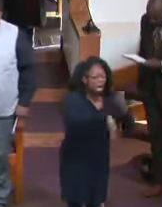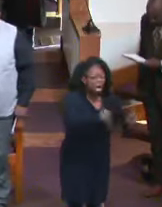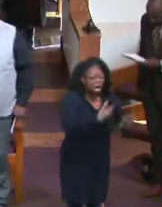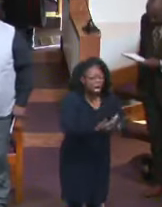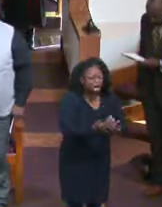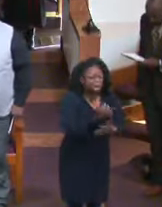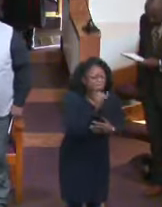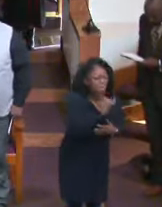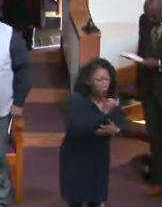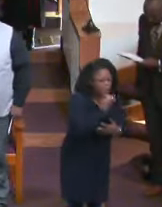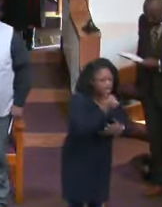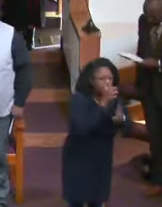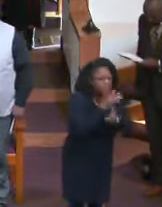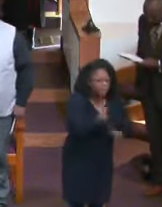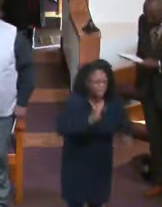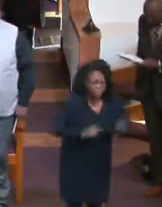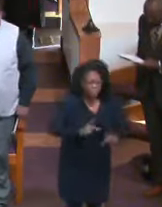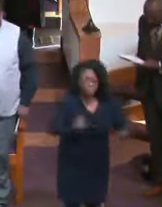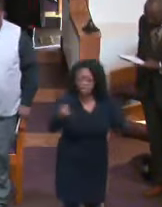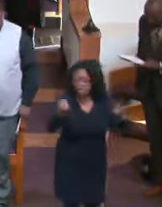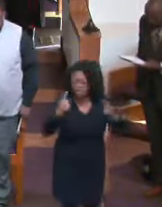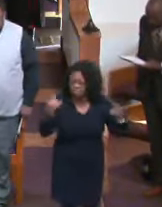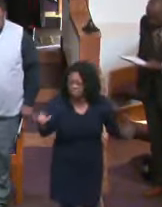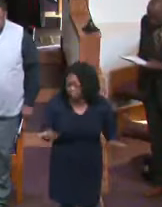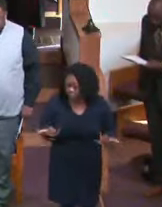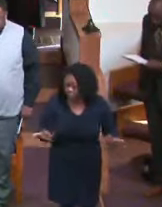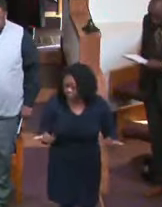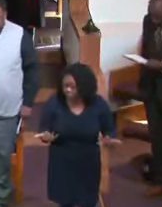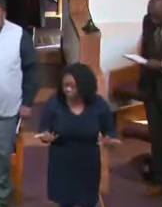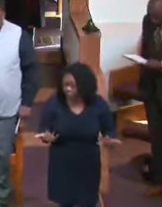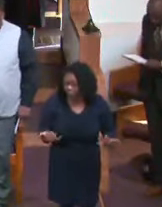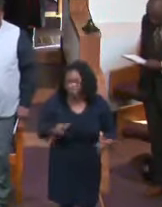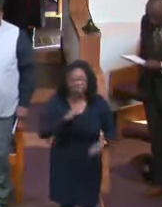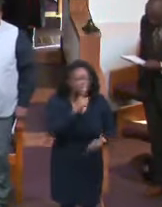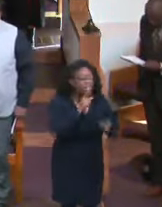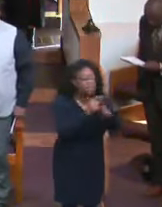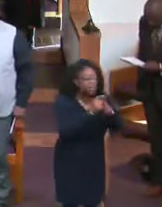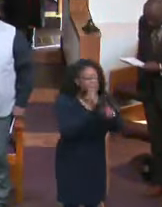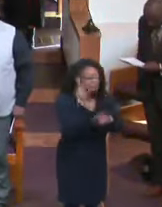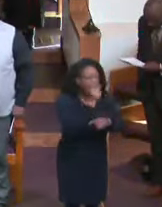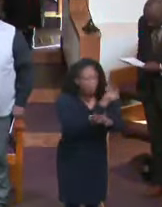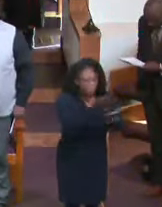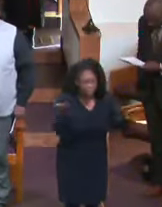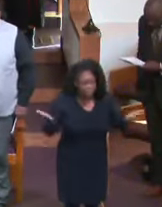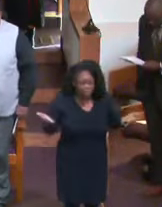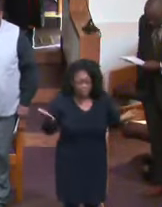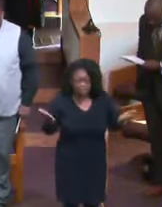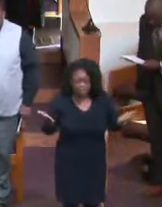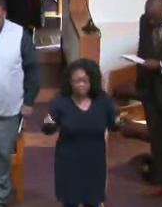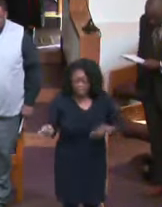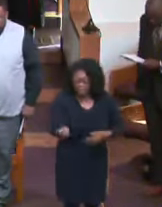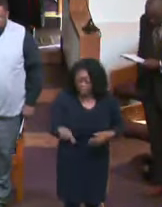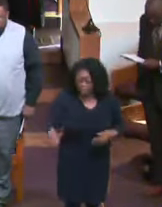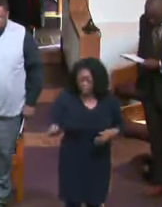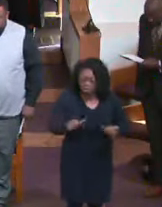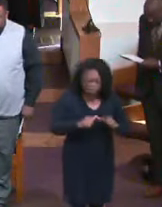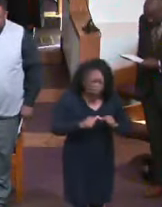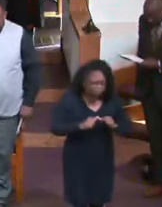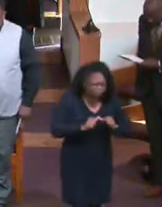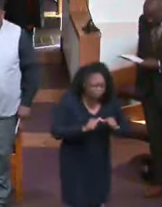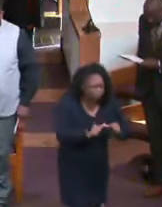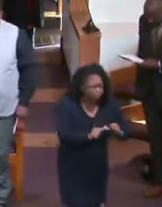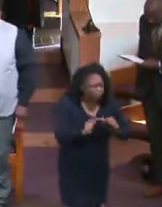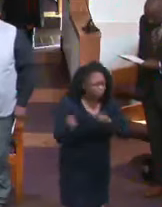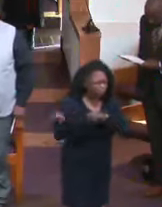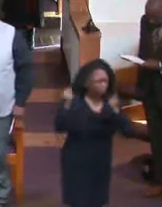Lord, and bless these people that have come out this day. Lord, there is a word for them, for those that have pressed their way, for those that are